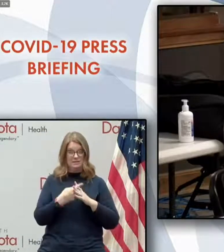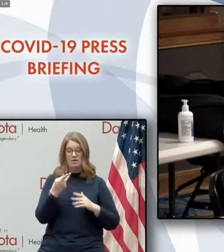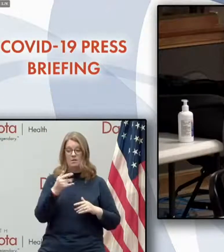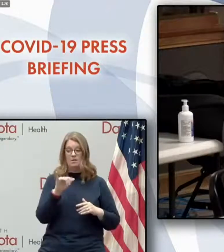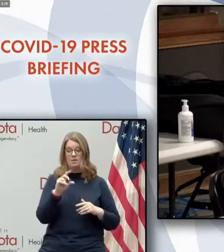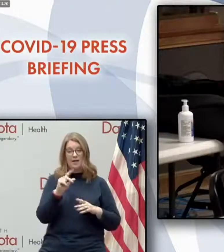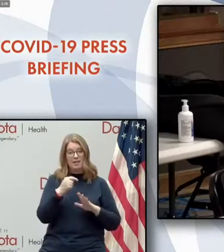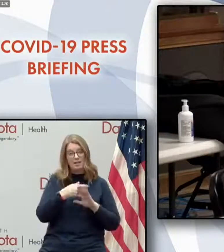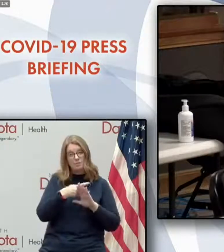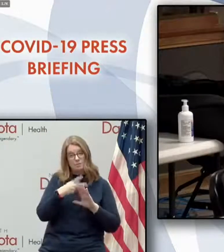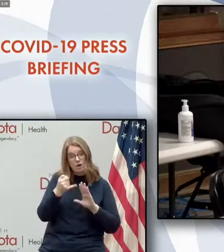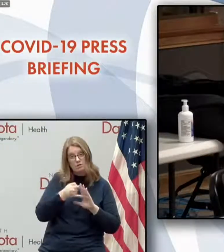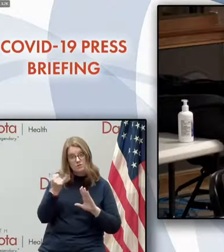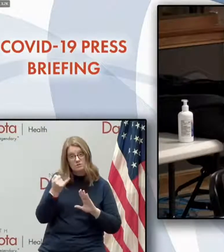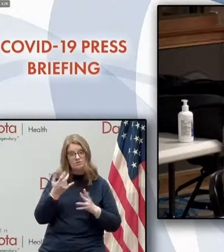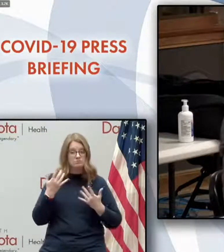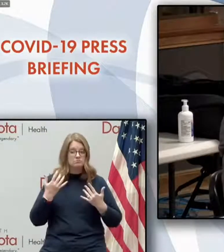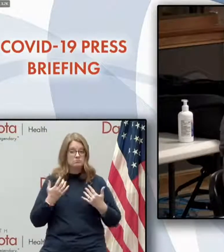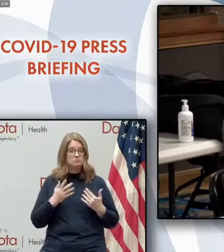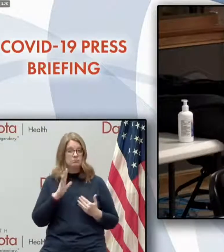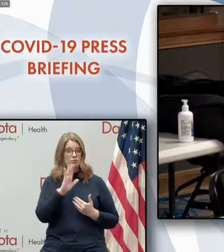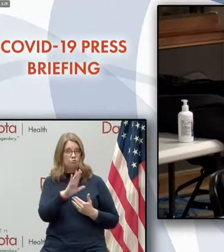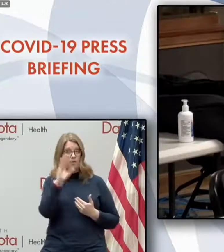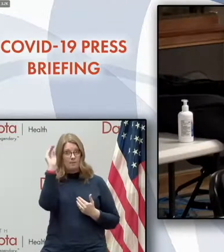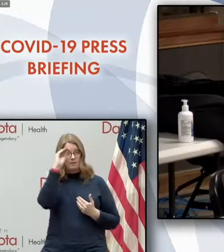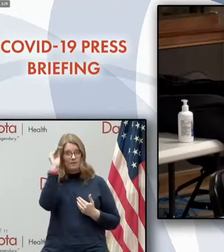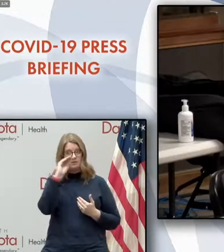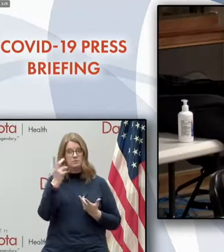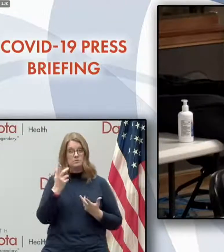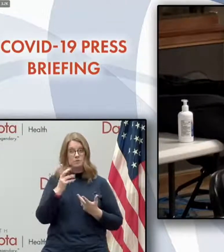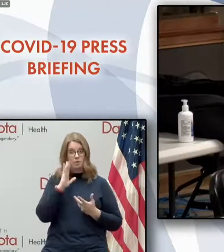wondering what role you see the state playing in the transition team.